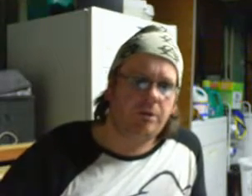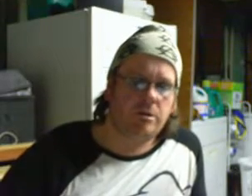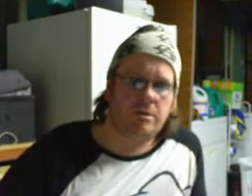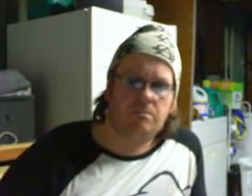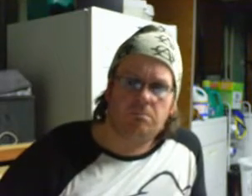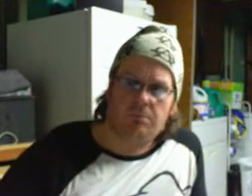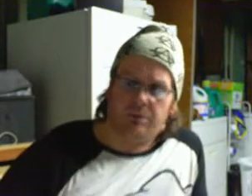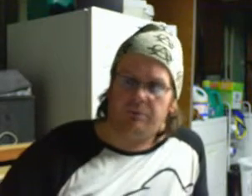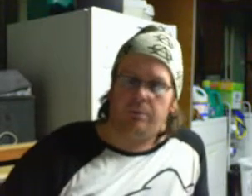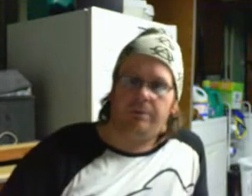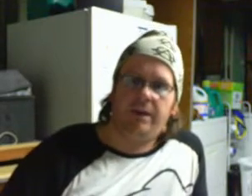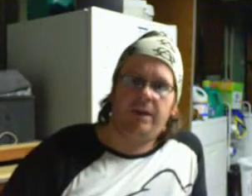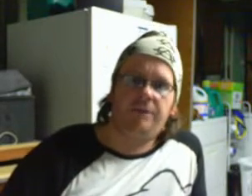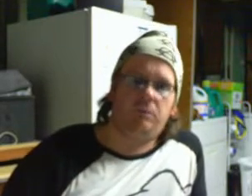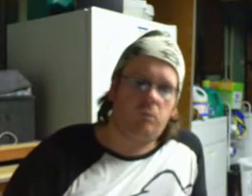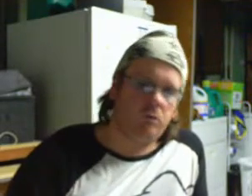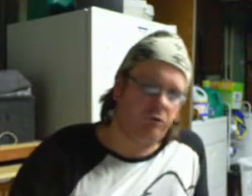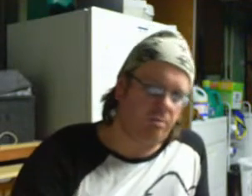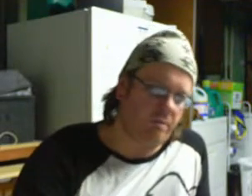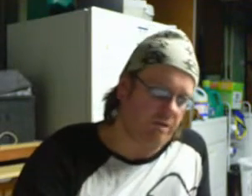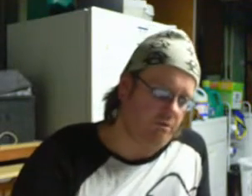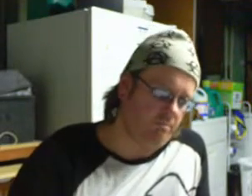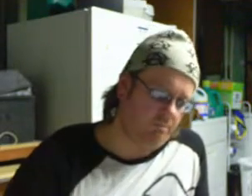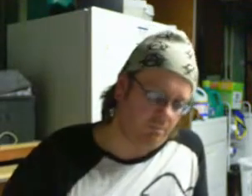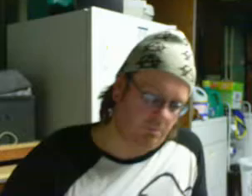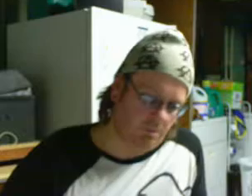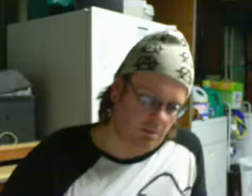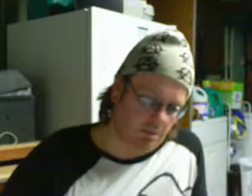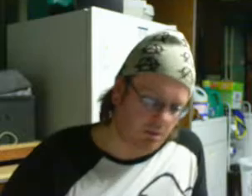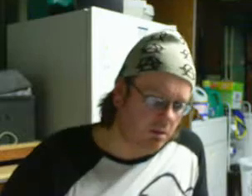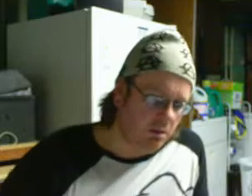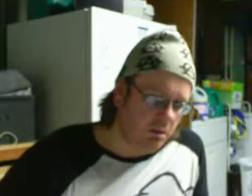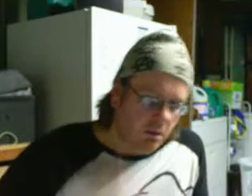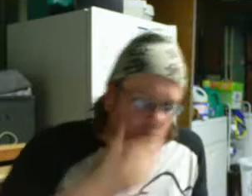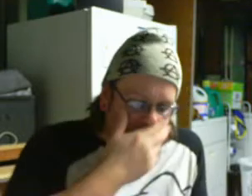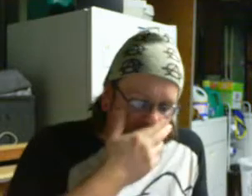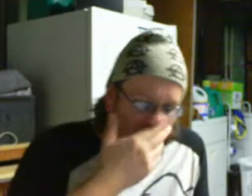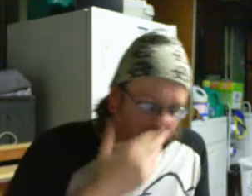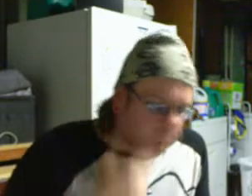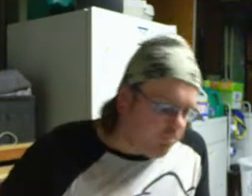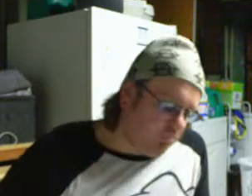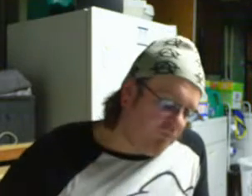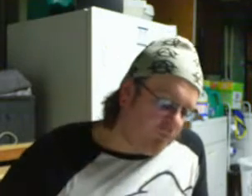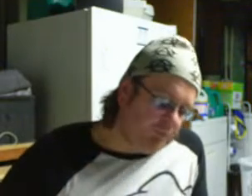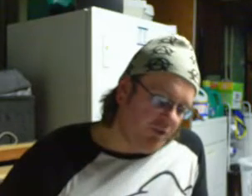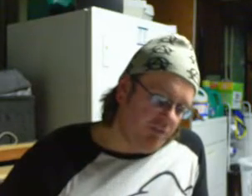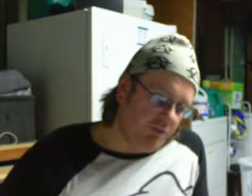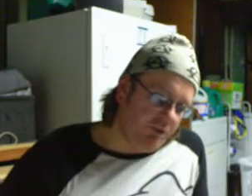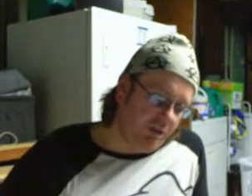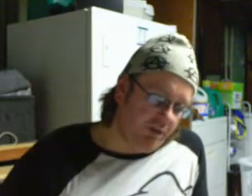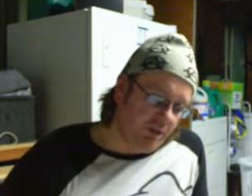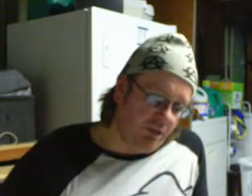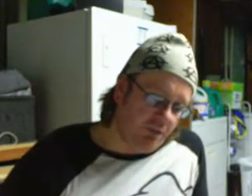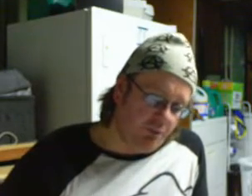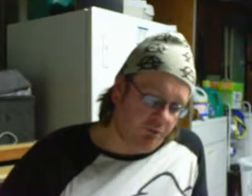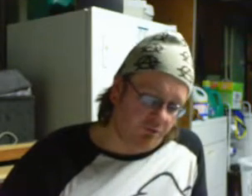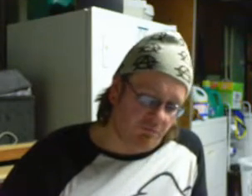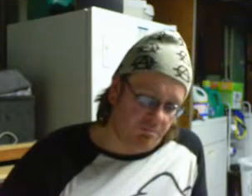and Israel can't even worship around them. So before Solomon died, he quells the rebel,